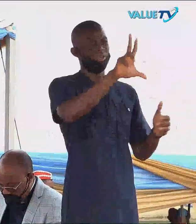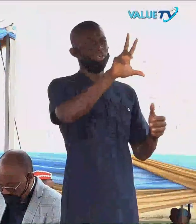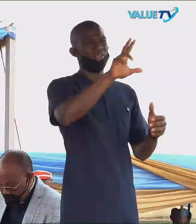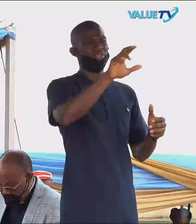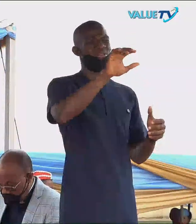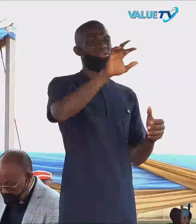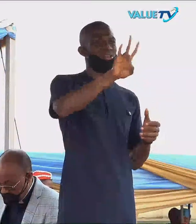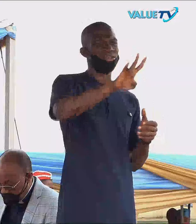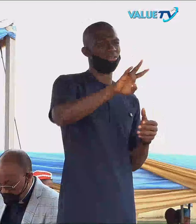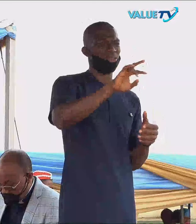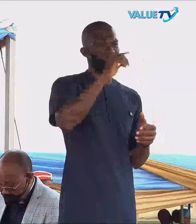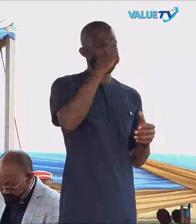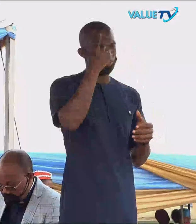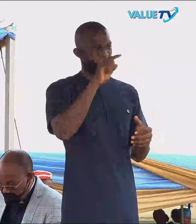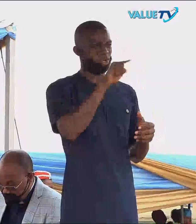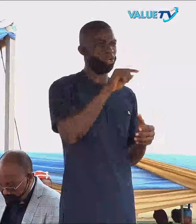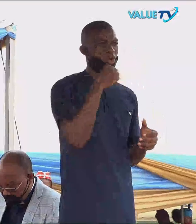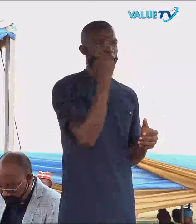he whom God